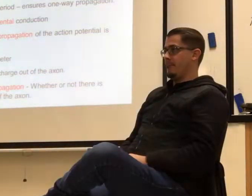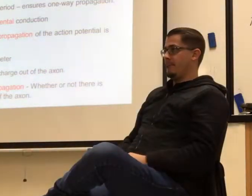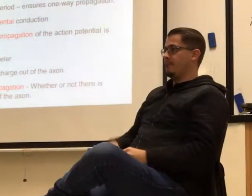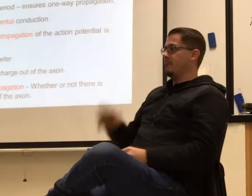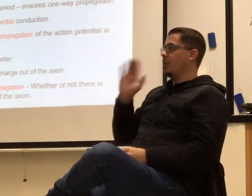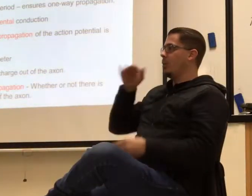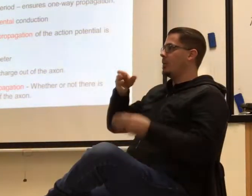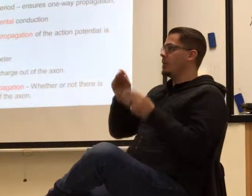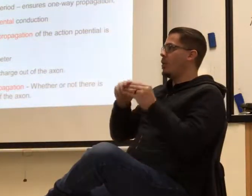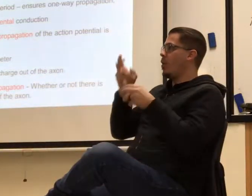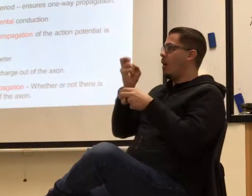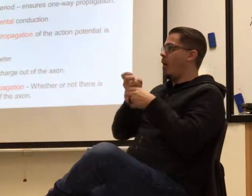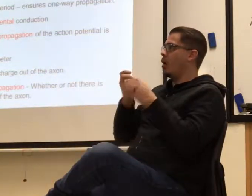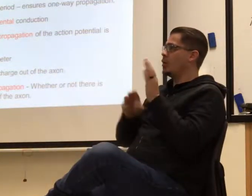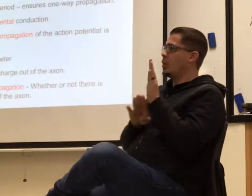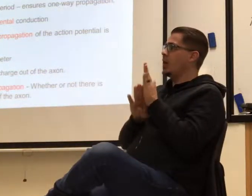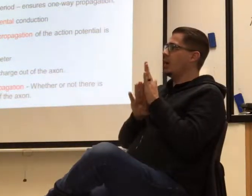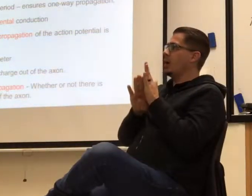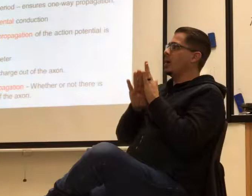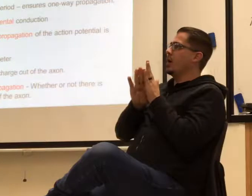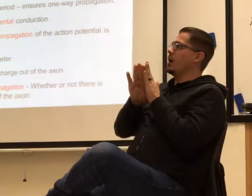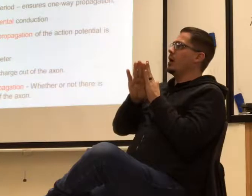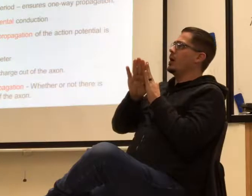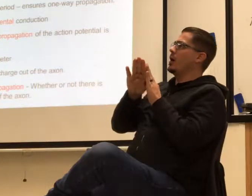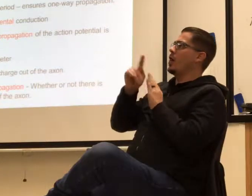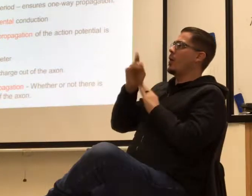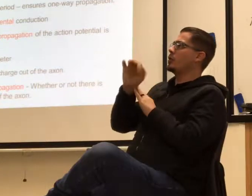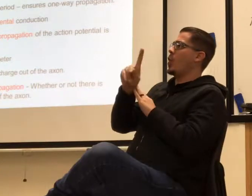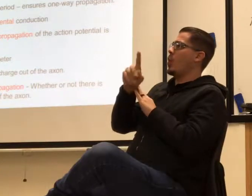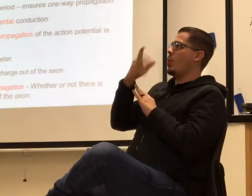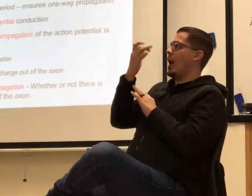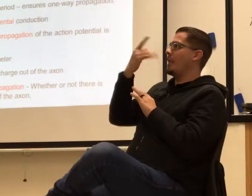more difficult to reach threshold,